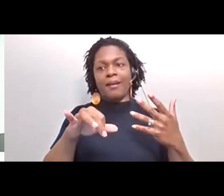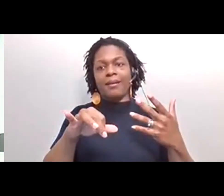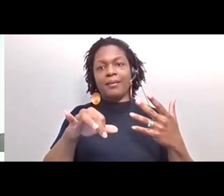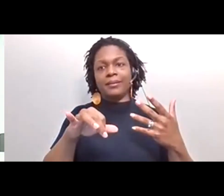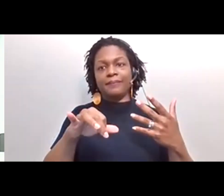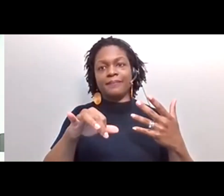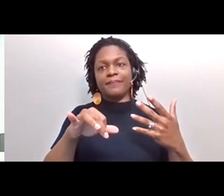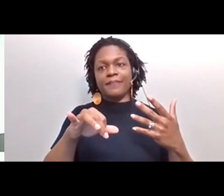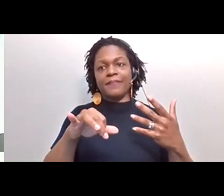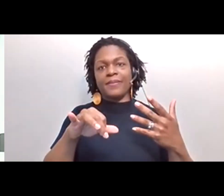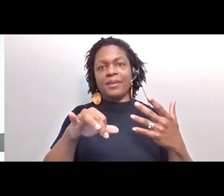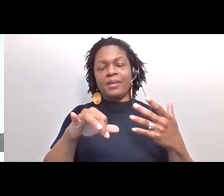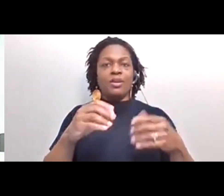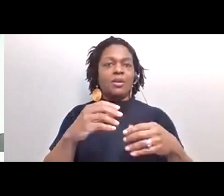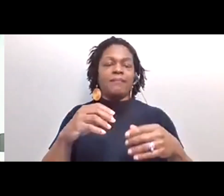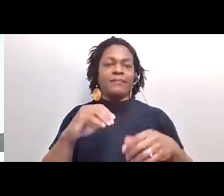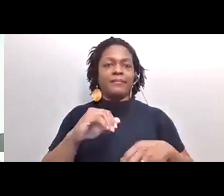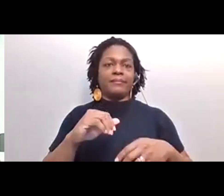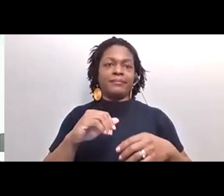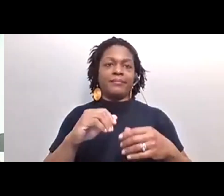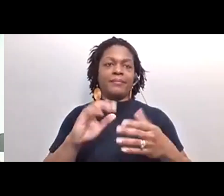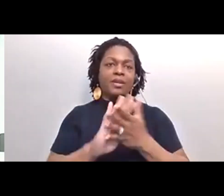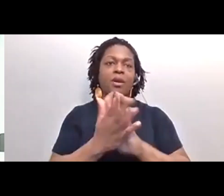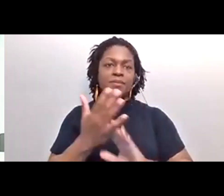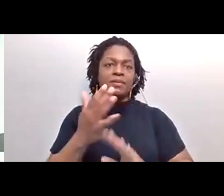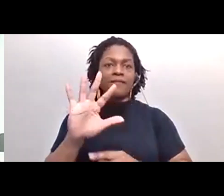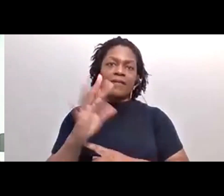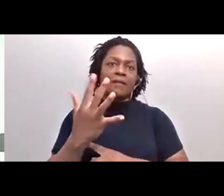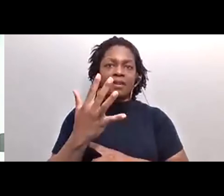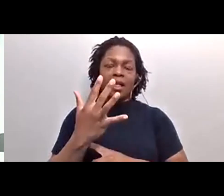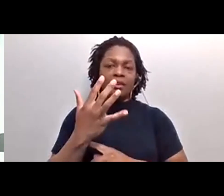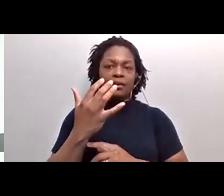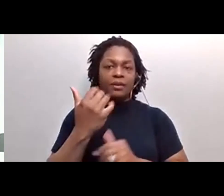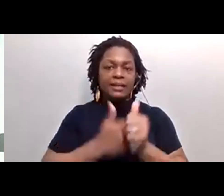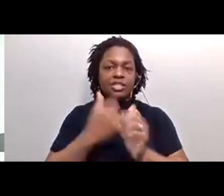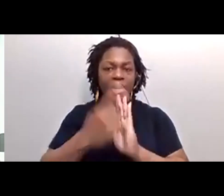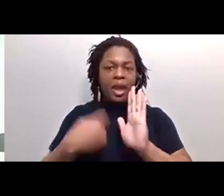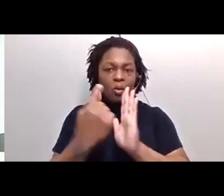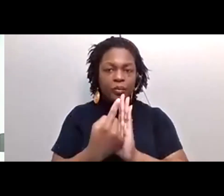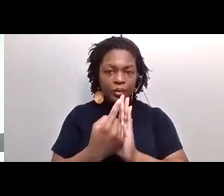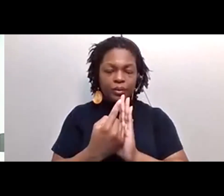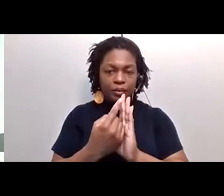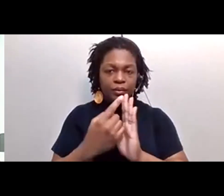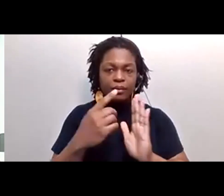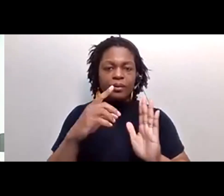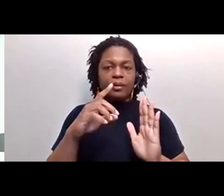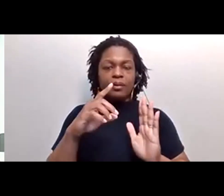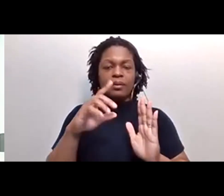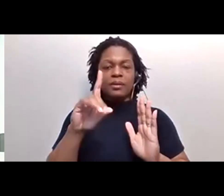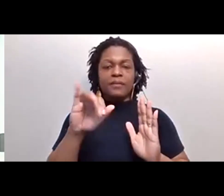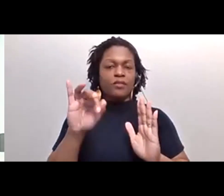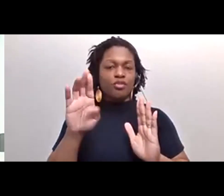hour differential in the personal care or the DSW